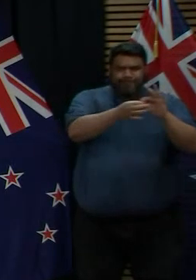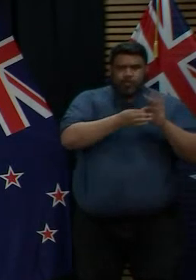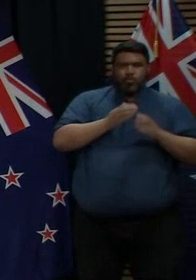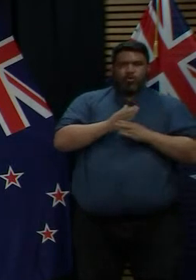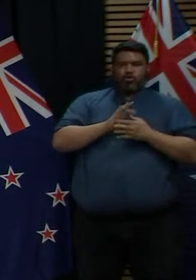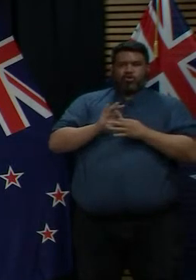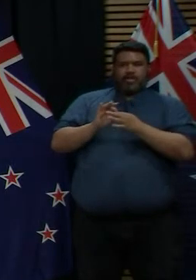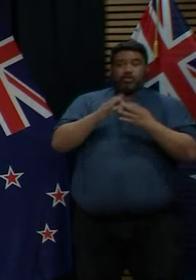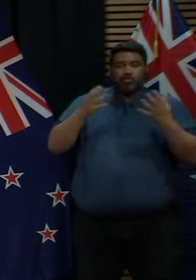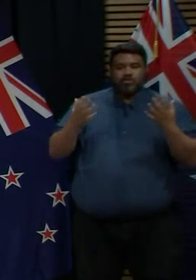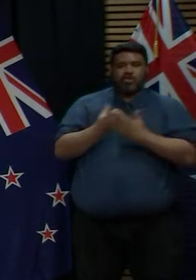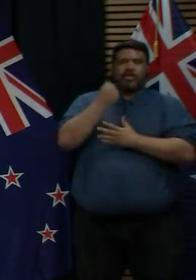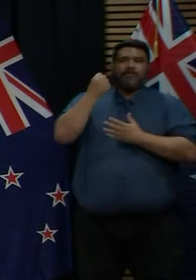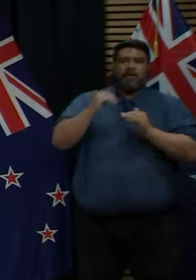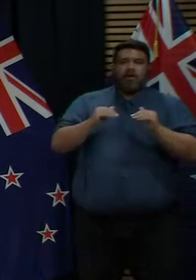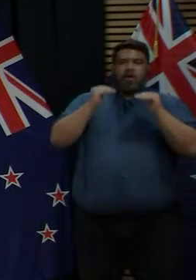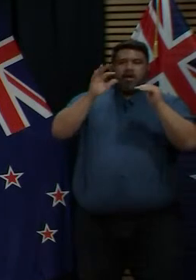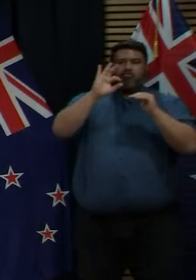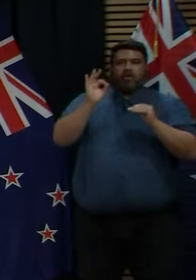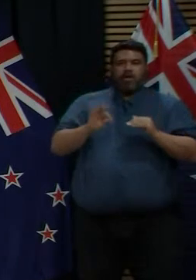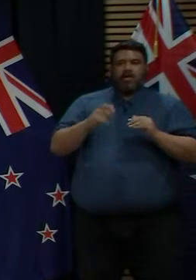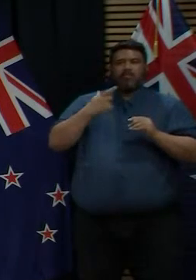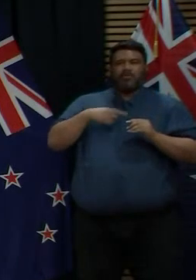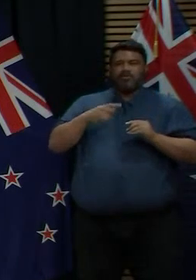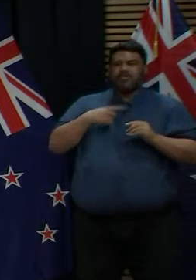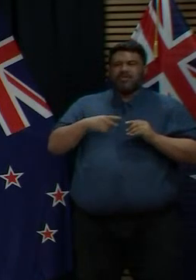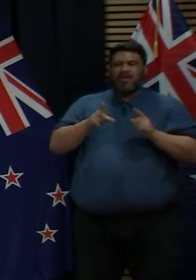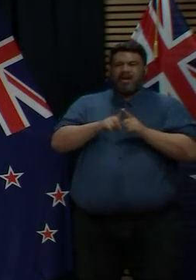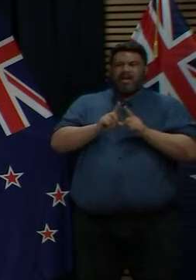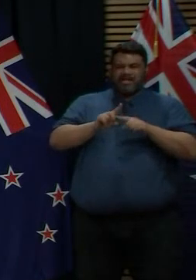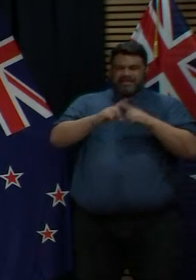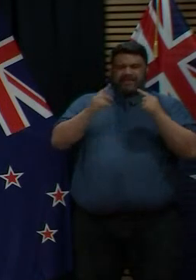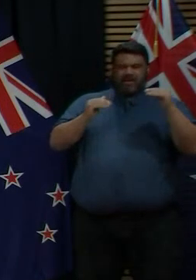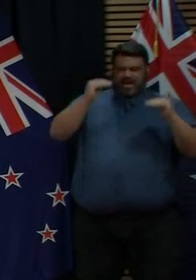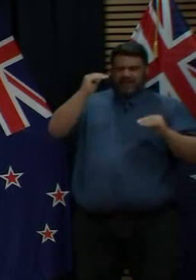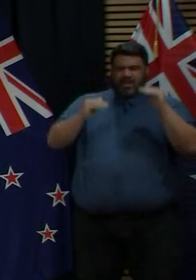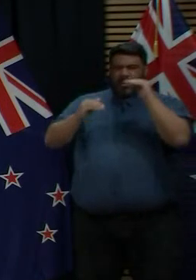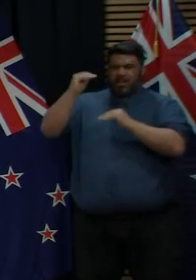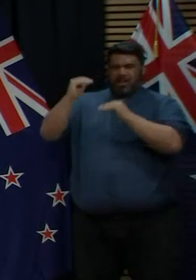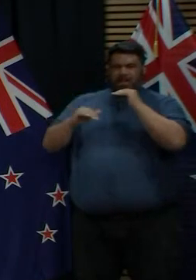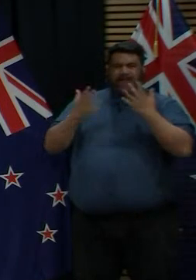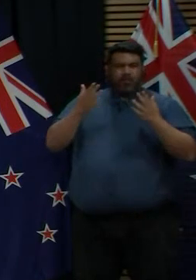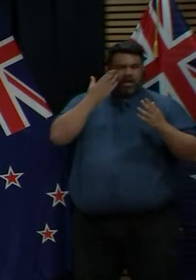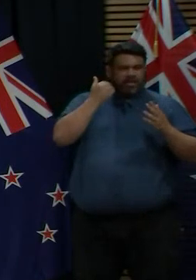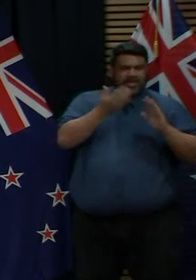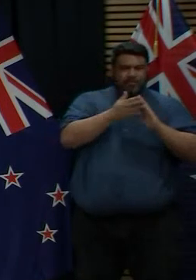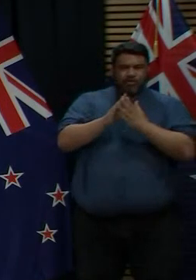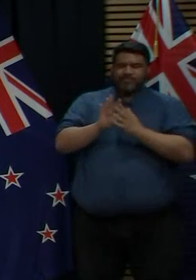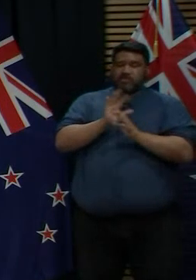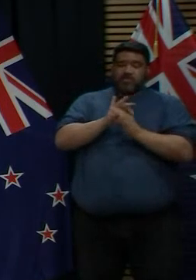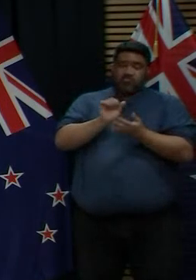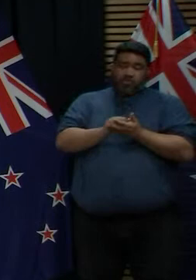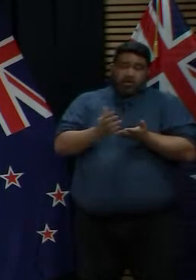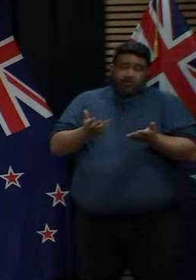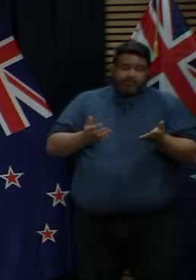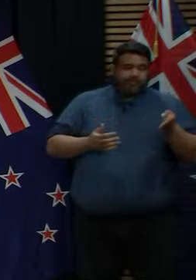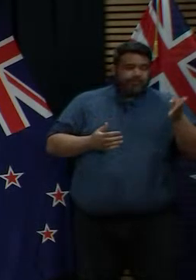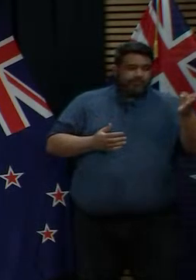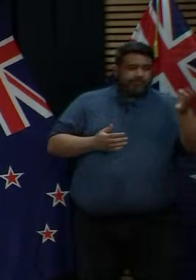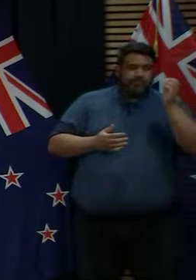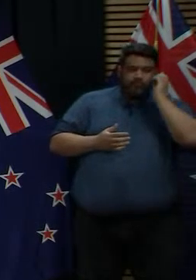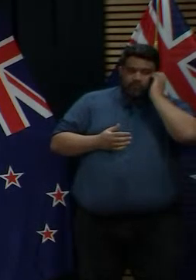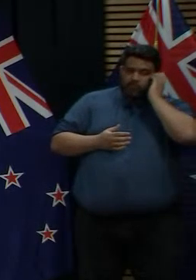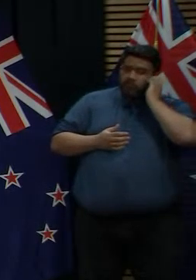It's not acceptable to have different ambitions for different groups. Bernard. Prime Minister, can you achieve that